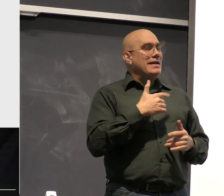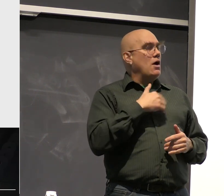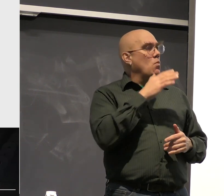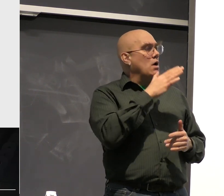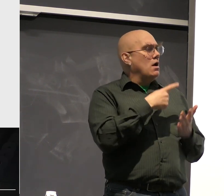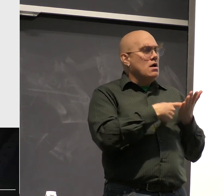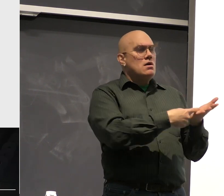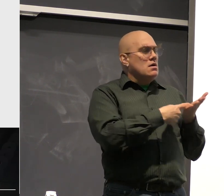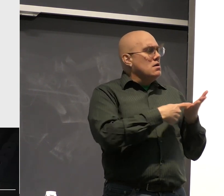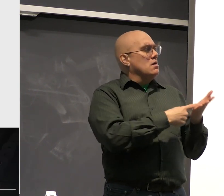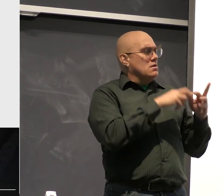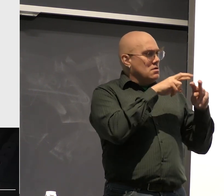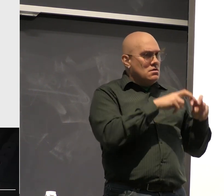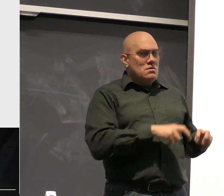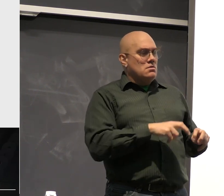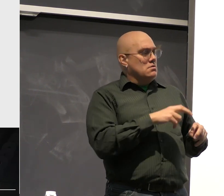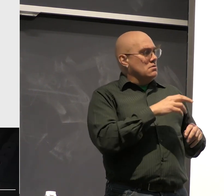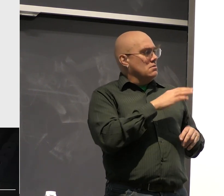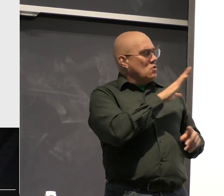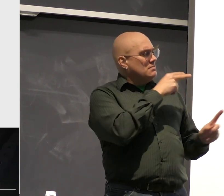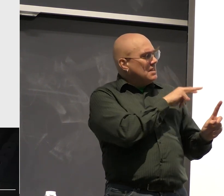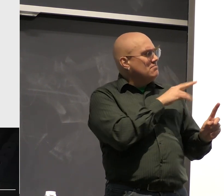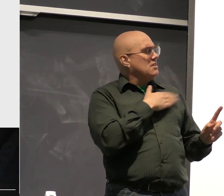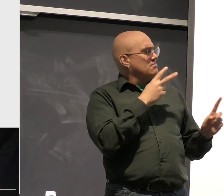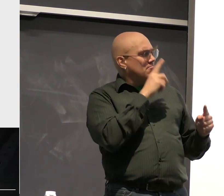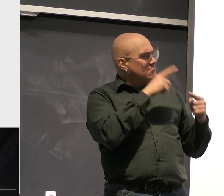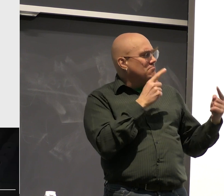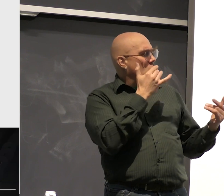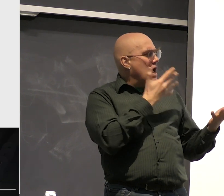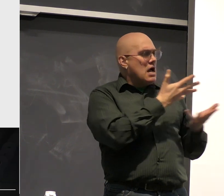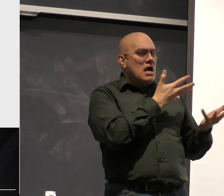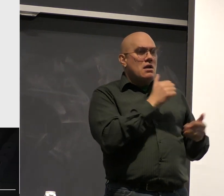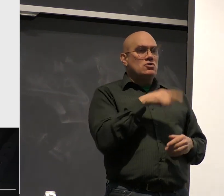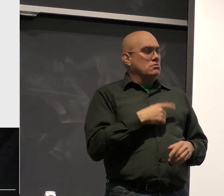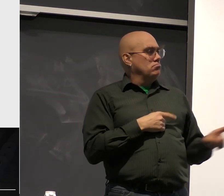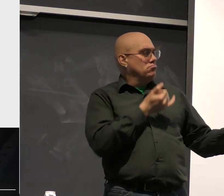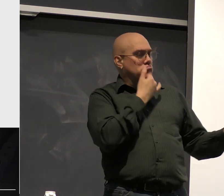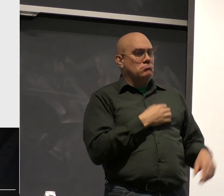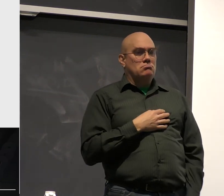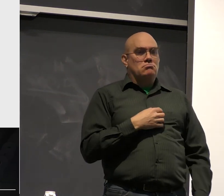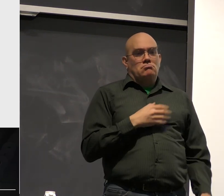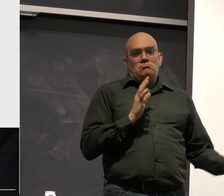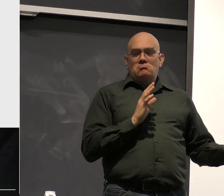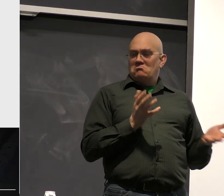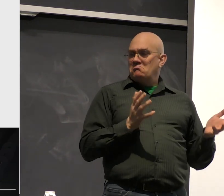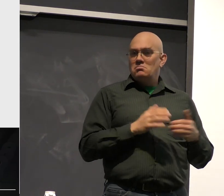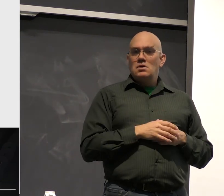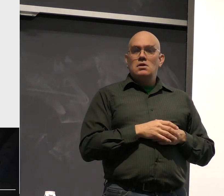think needs to happen will happen. We will talk about analyzing different perspectives, and sometimes I just think the other person's